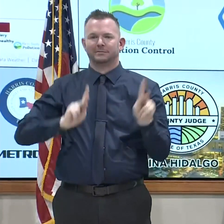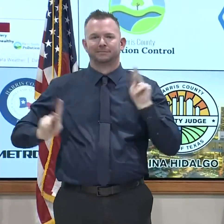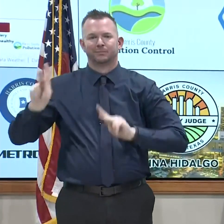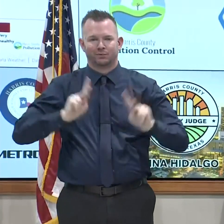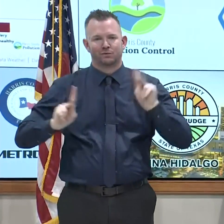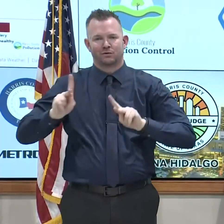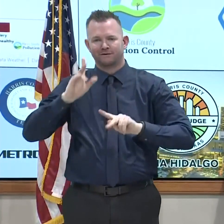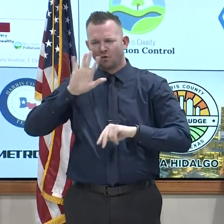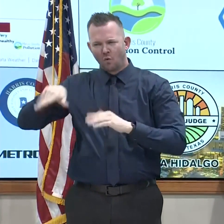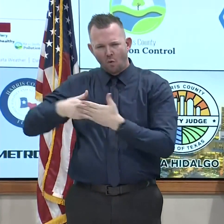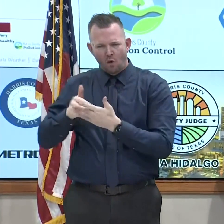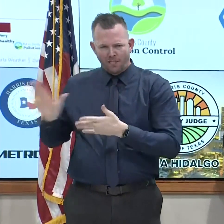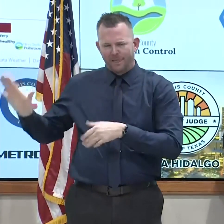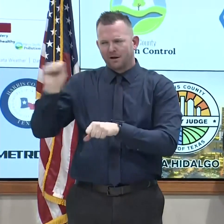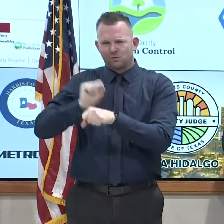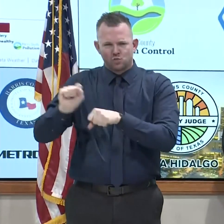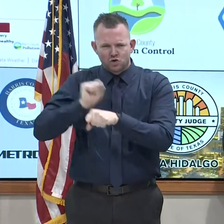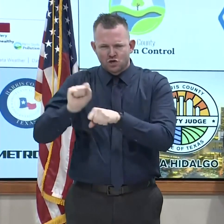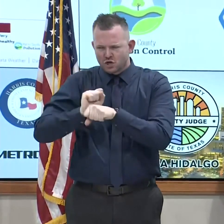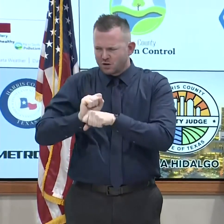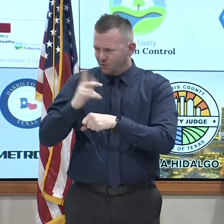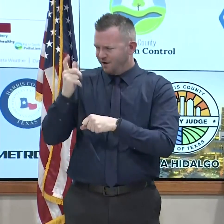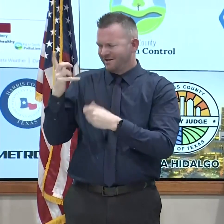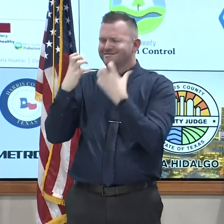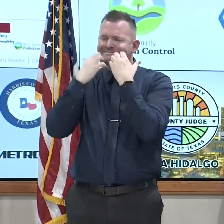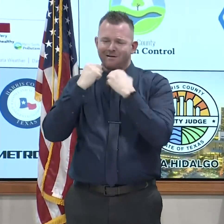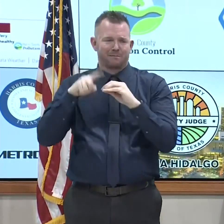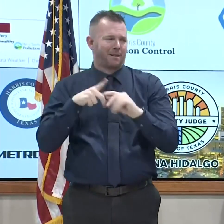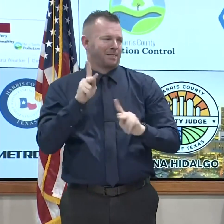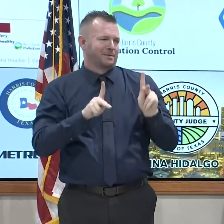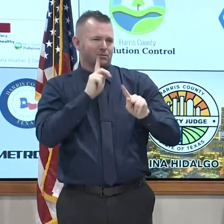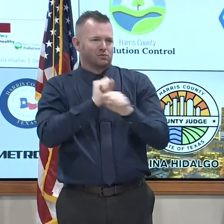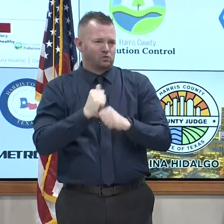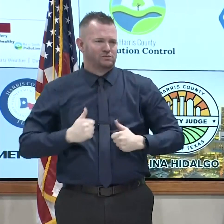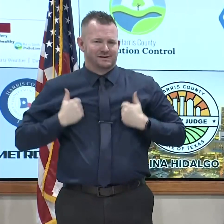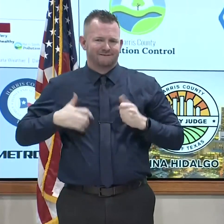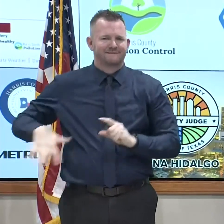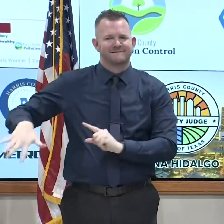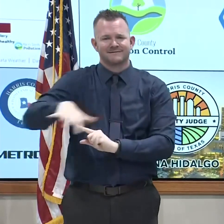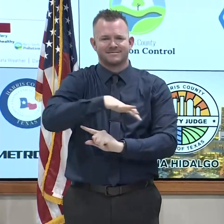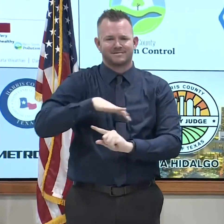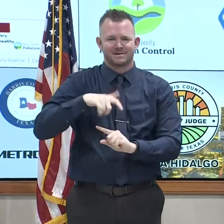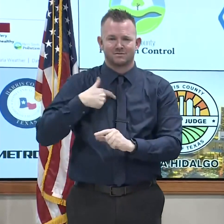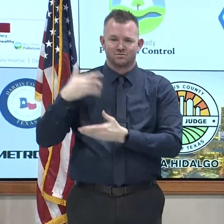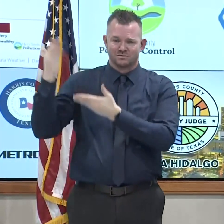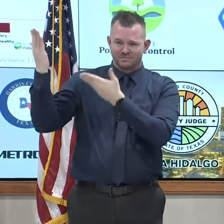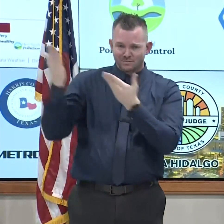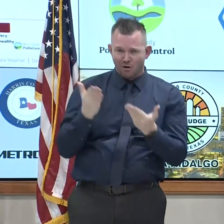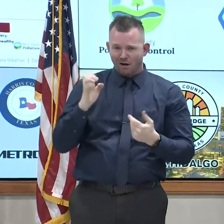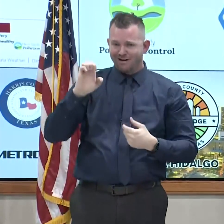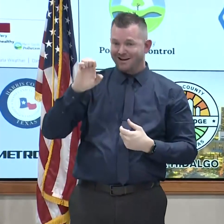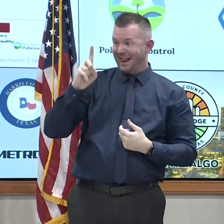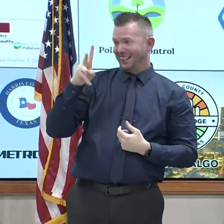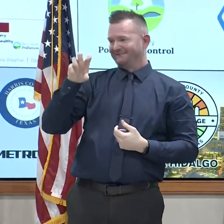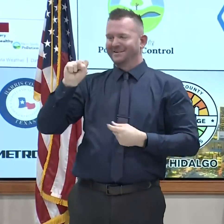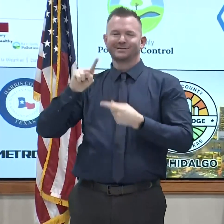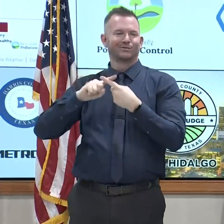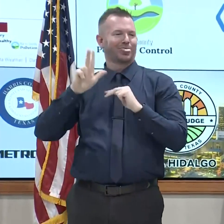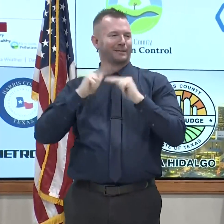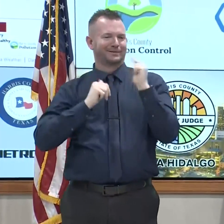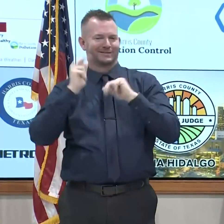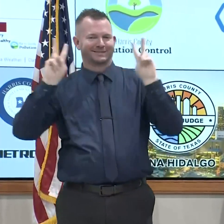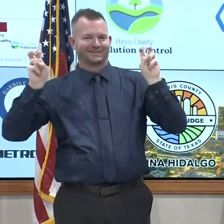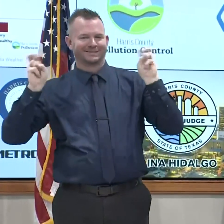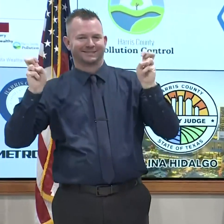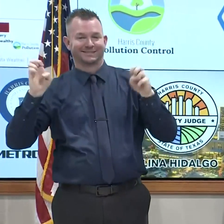sidebar. She has even brought Elvis into the building. Elvis is one of her team